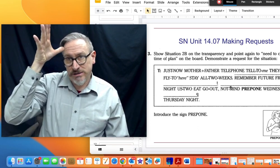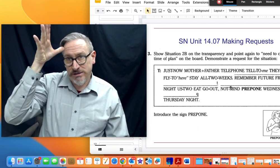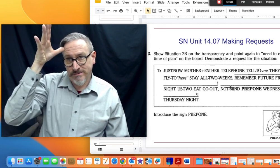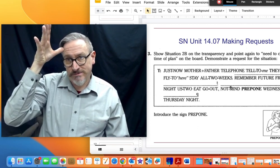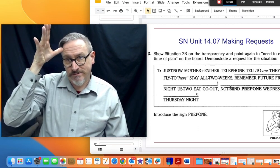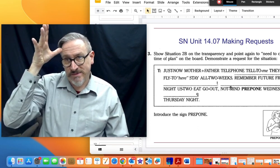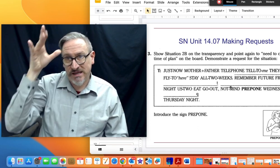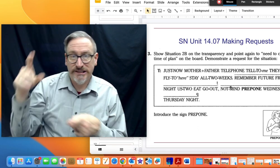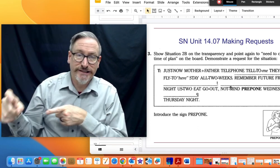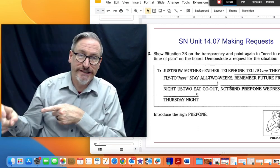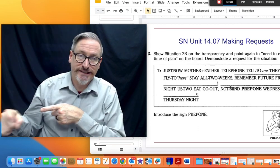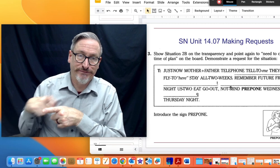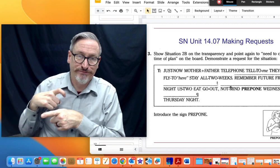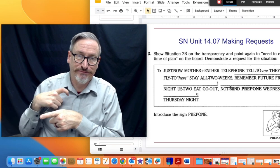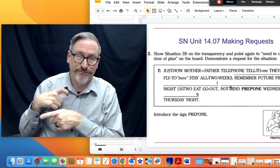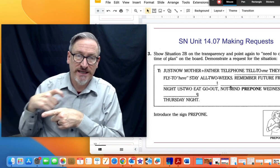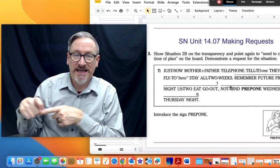parents.